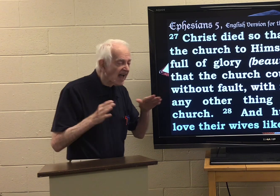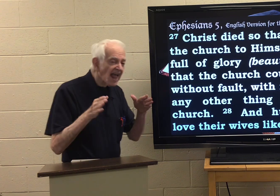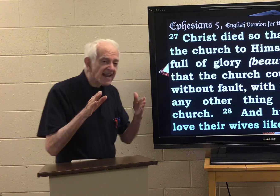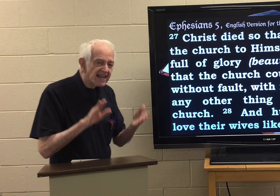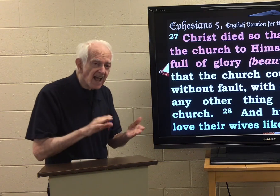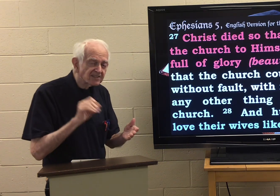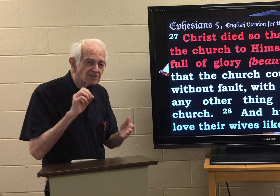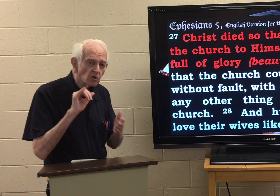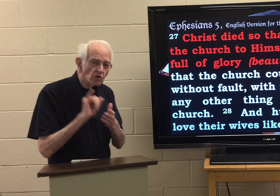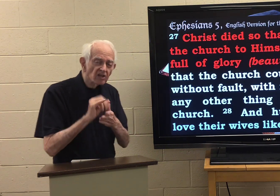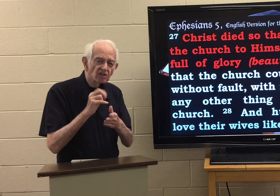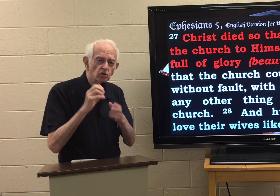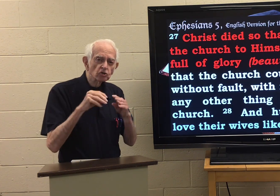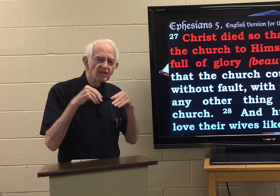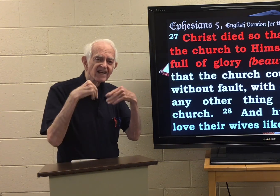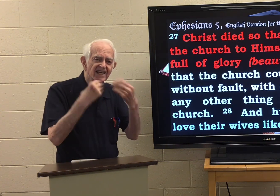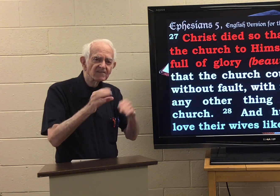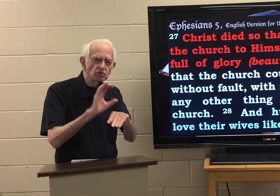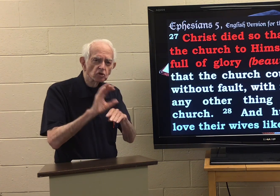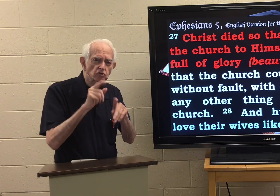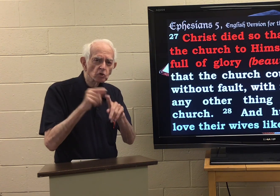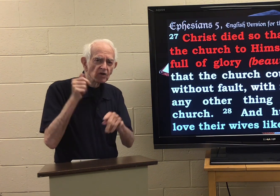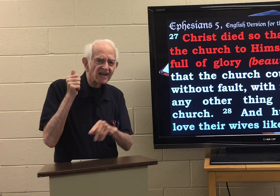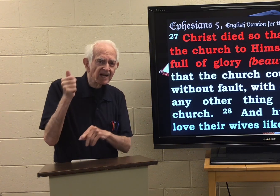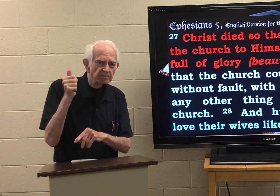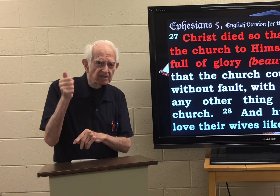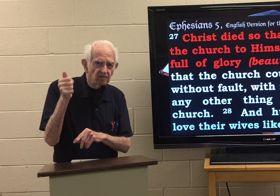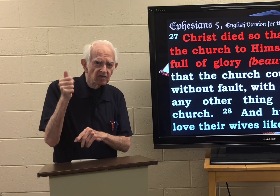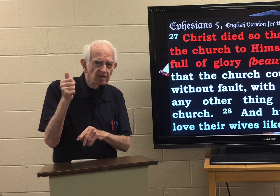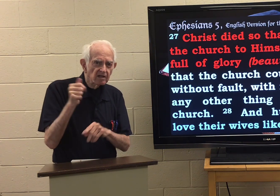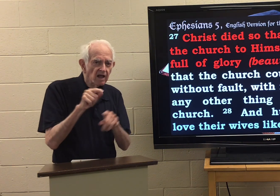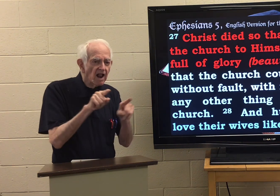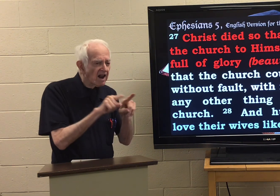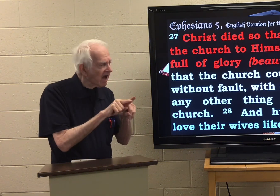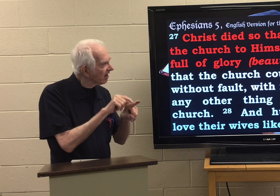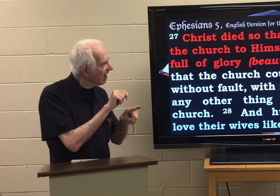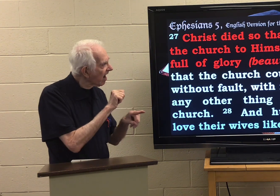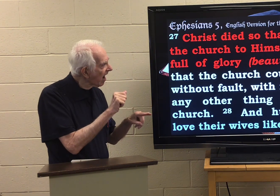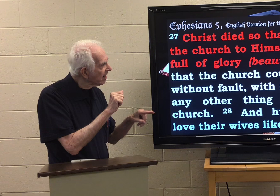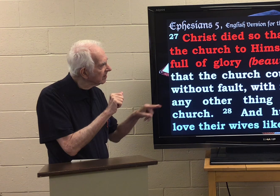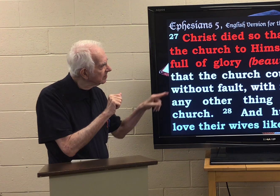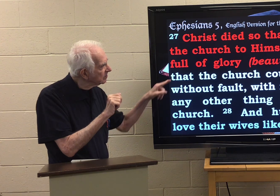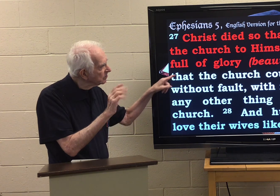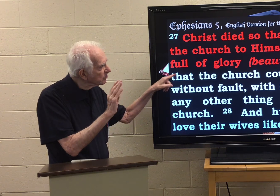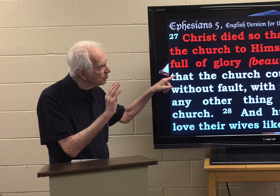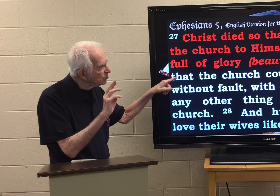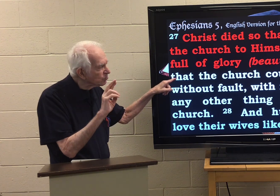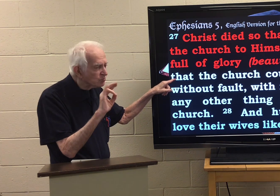Christ died so that he could give the church to himself, like a bride,